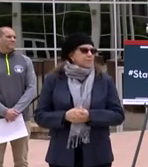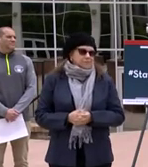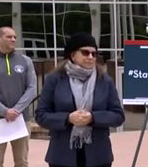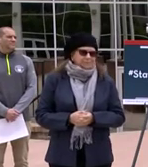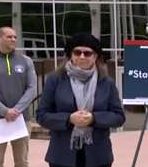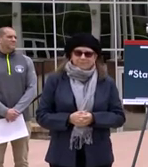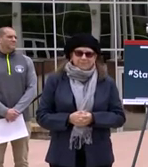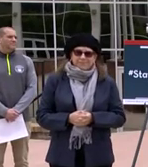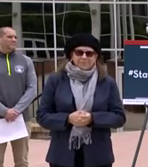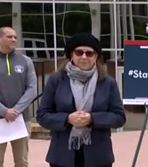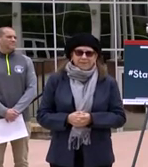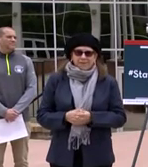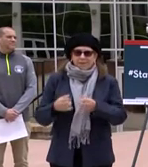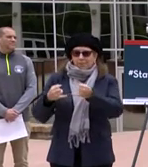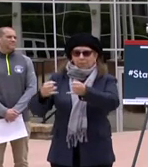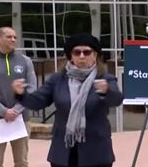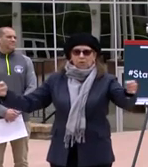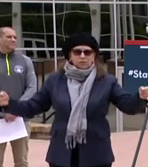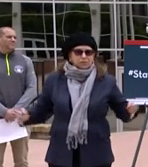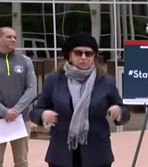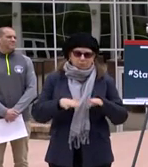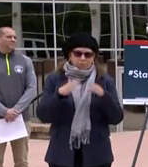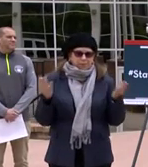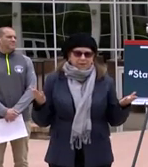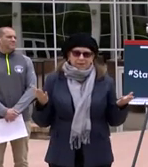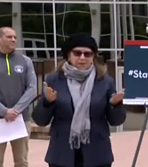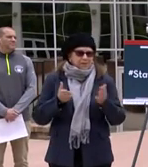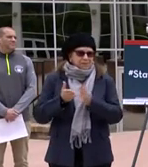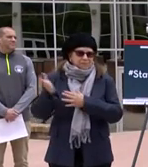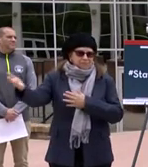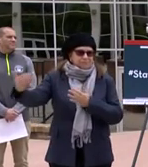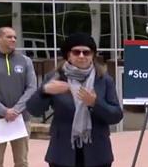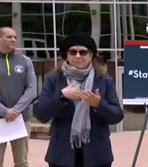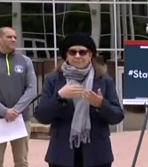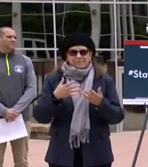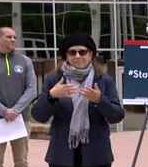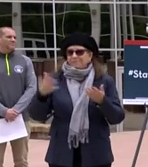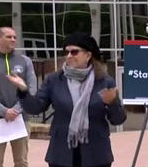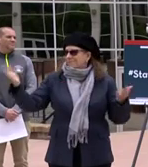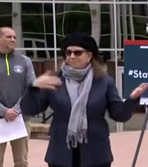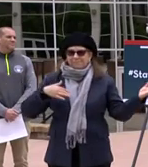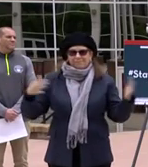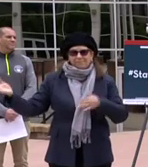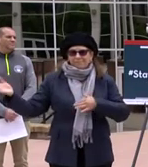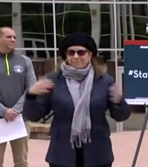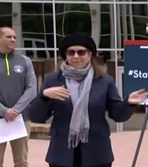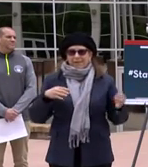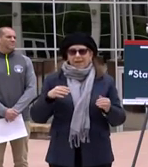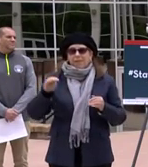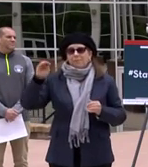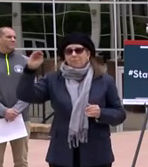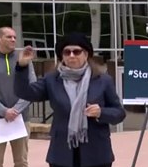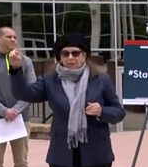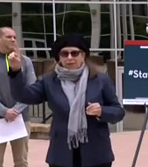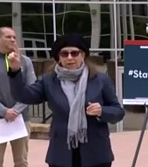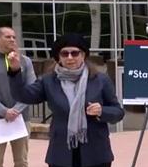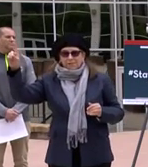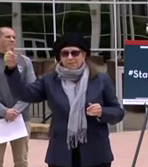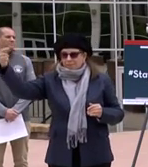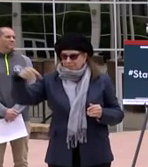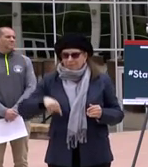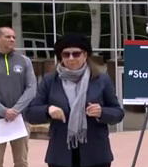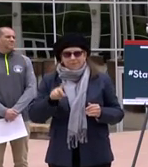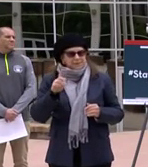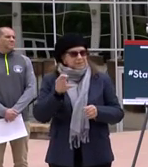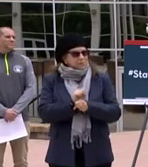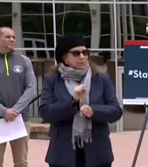people who live in Maryland that do essential work in D.C. and vice versa. So people are crossing our borders. We